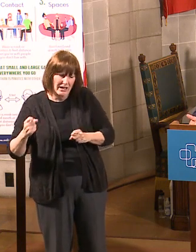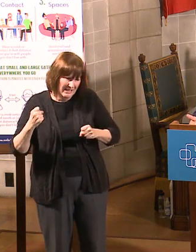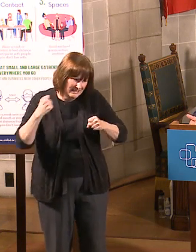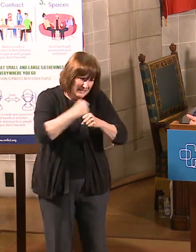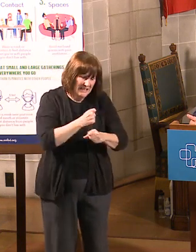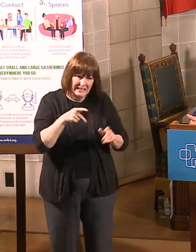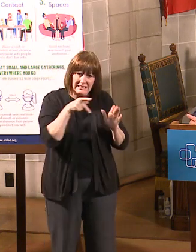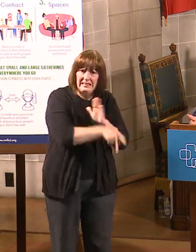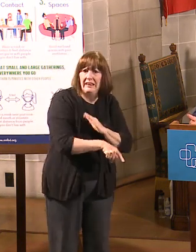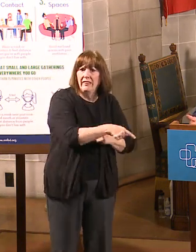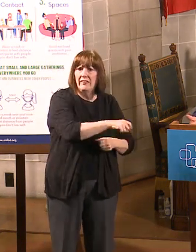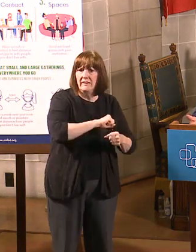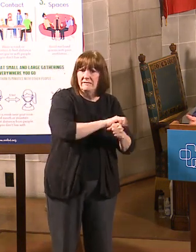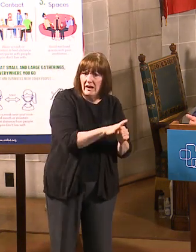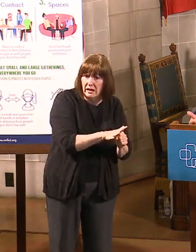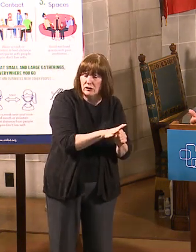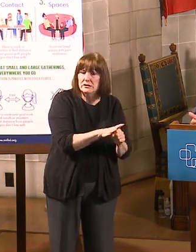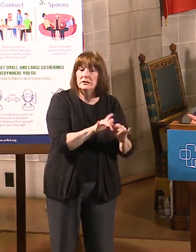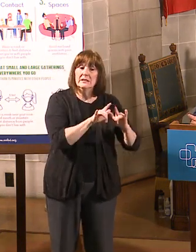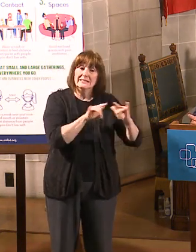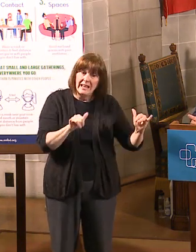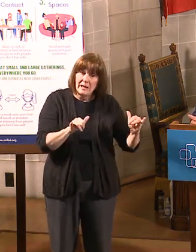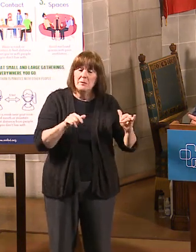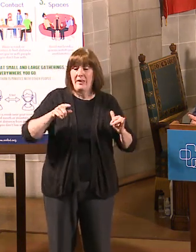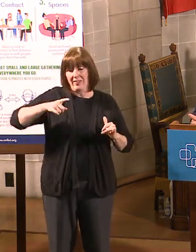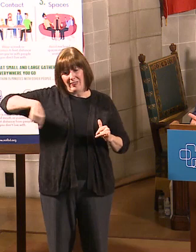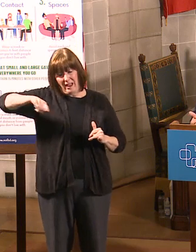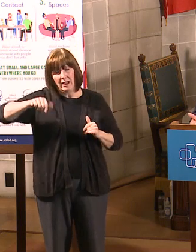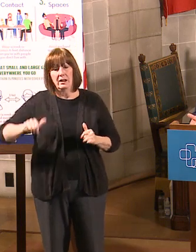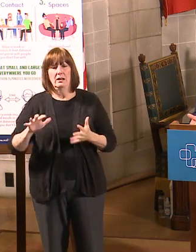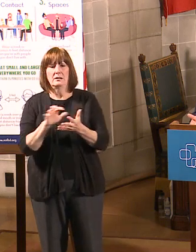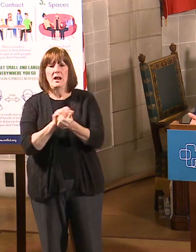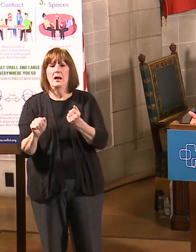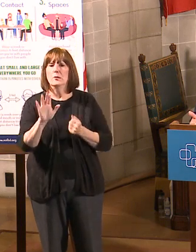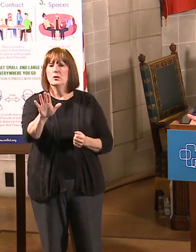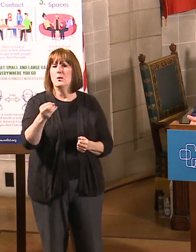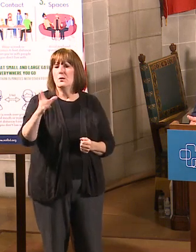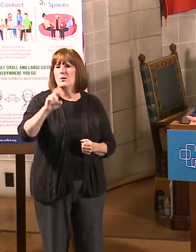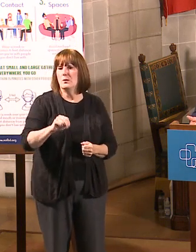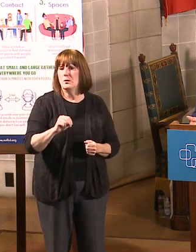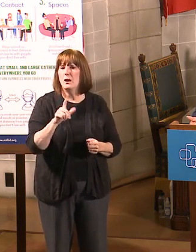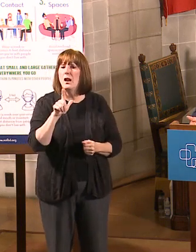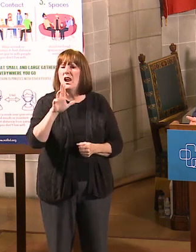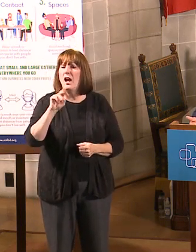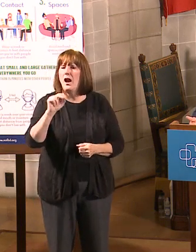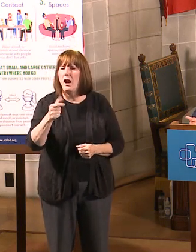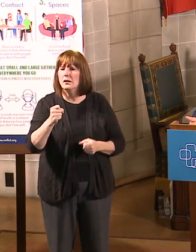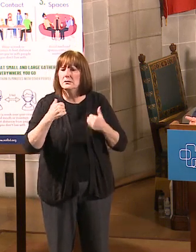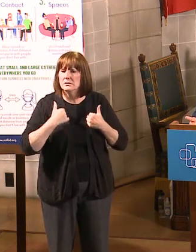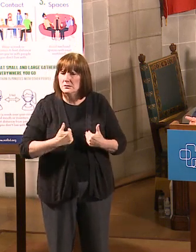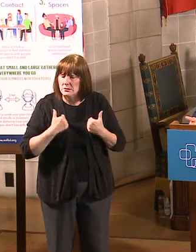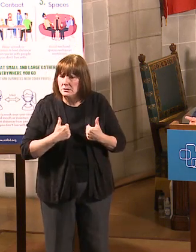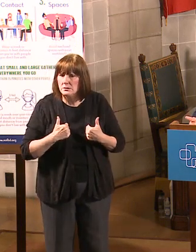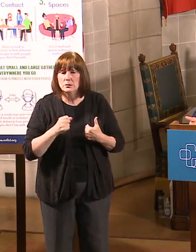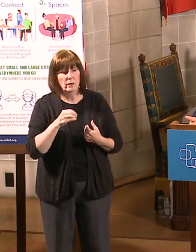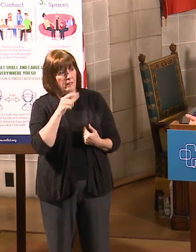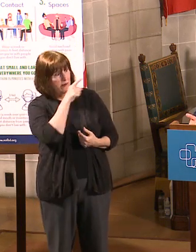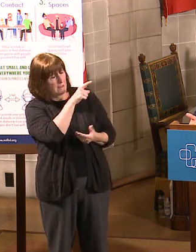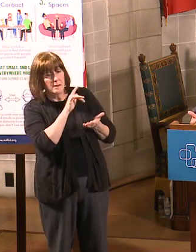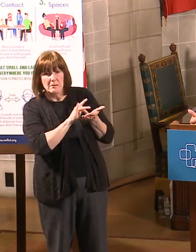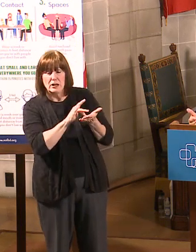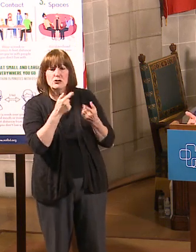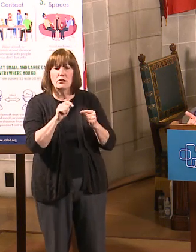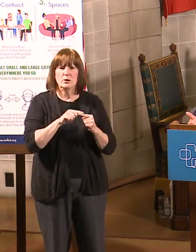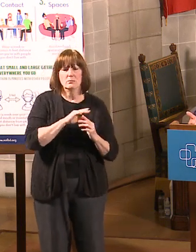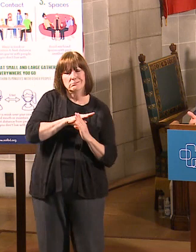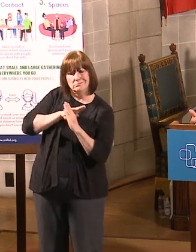the virus, but at the same time can do damage to your own tissue, your own lung tissue. And so dexamethasone